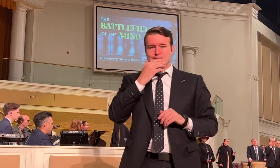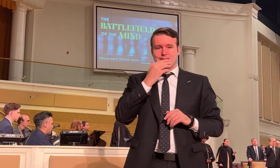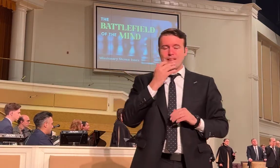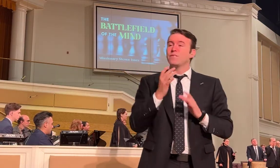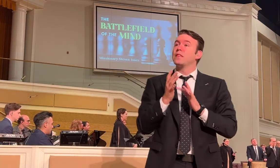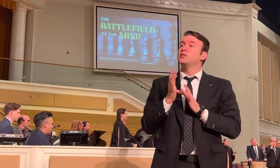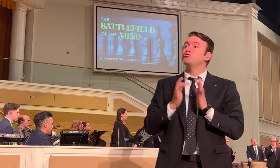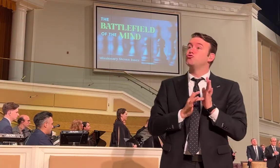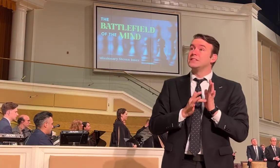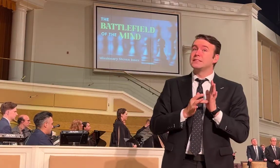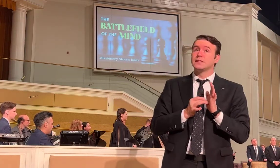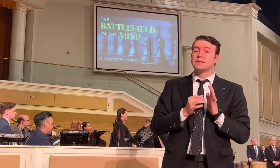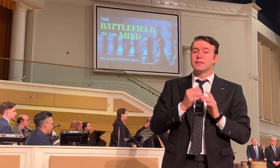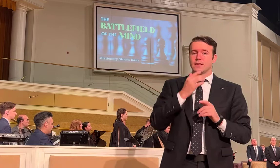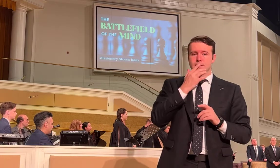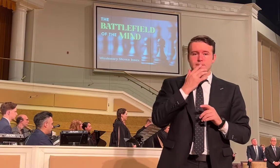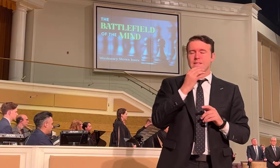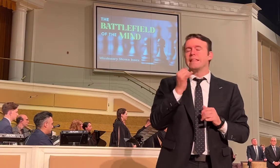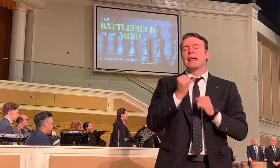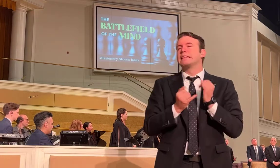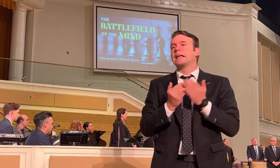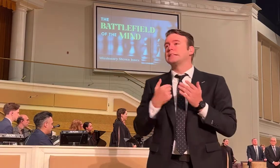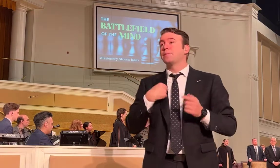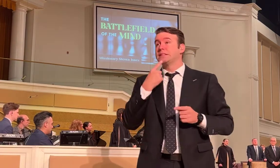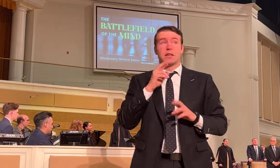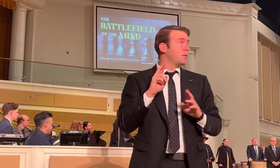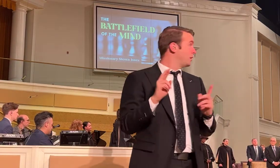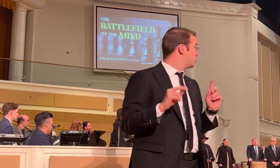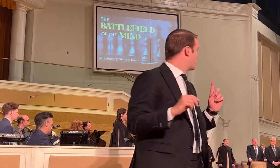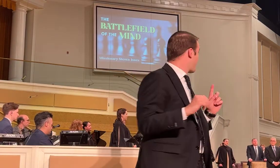Jesus, this last thing I'm going to say, y'all get ready.